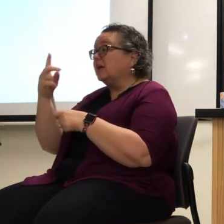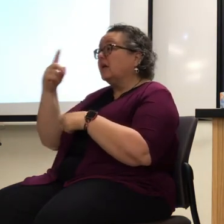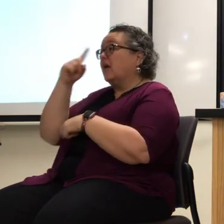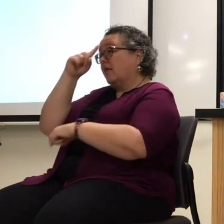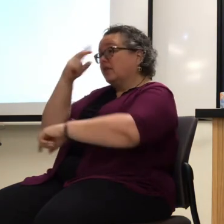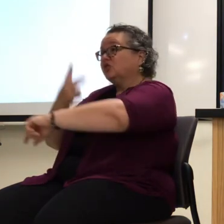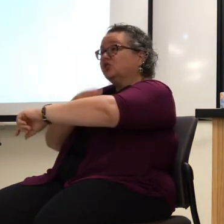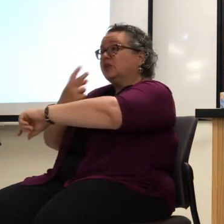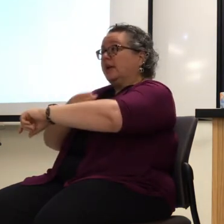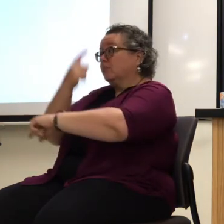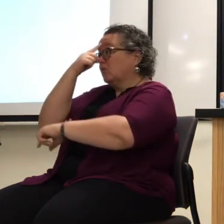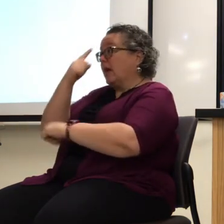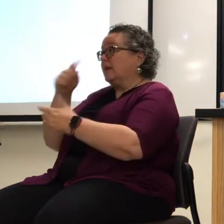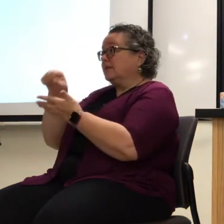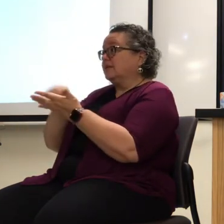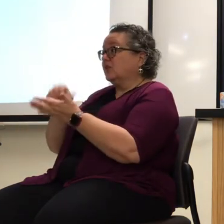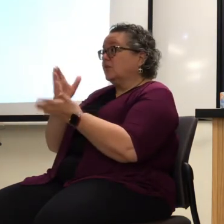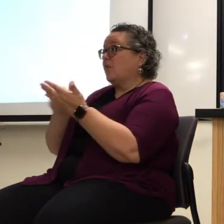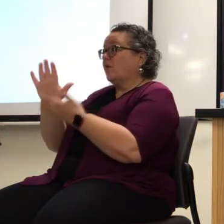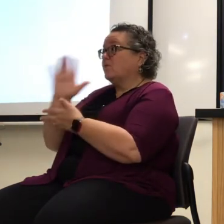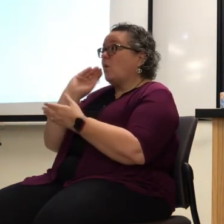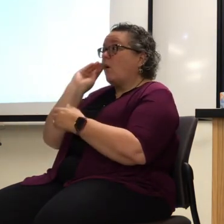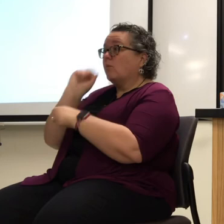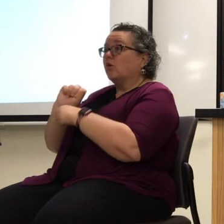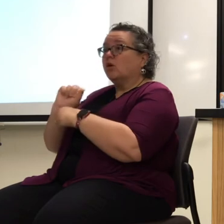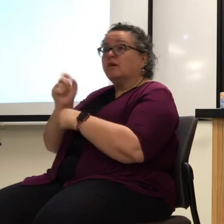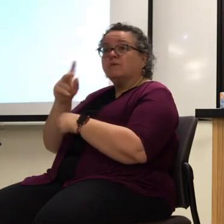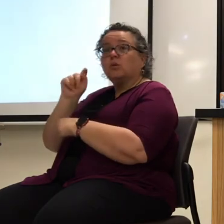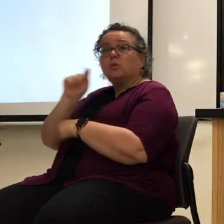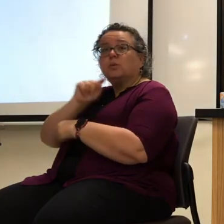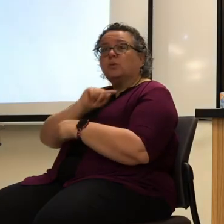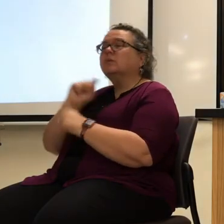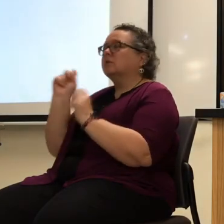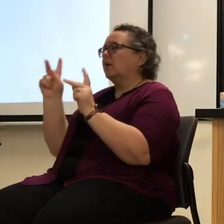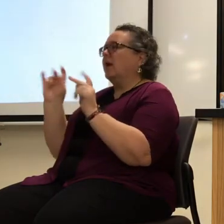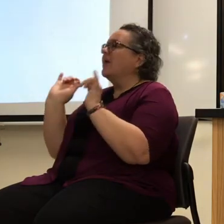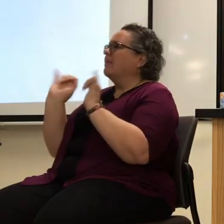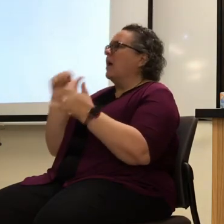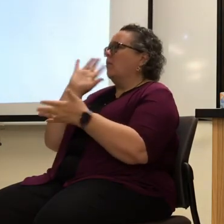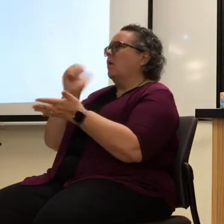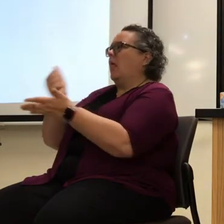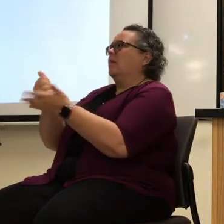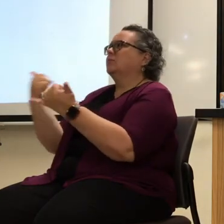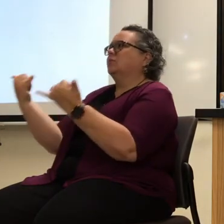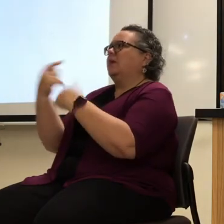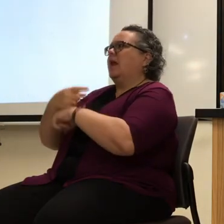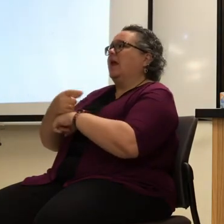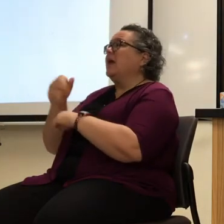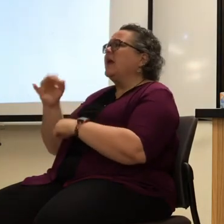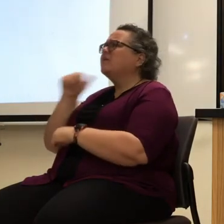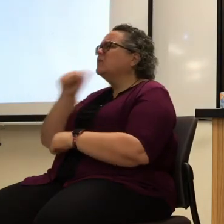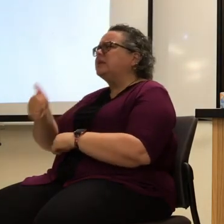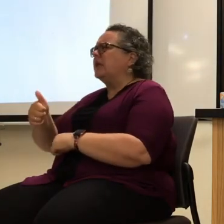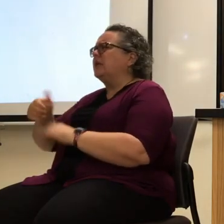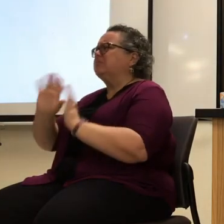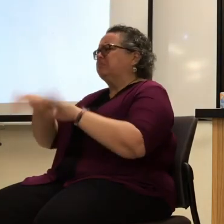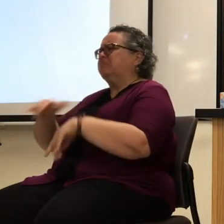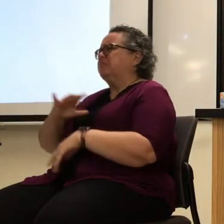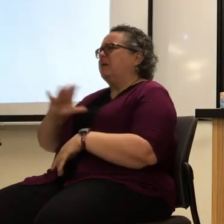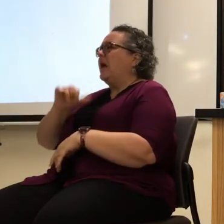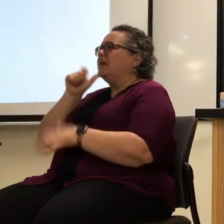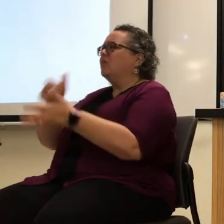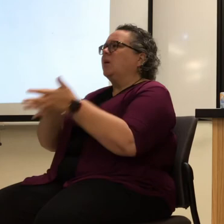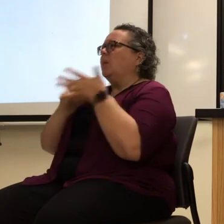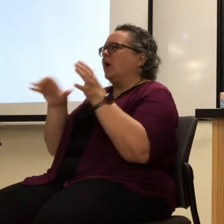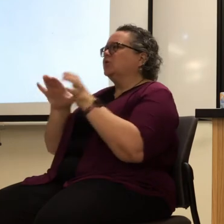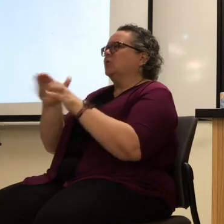dissection part of the homework? Anybody? Maybe a few people. Well, that's going to help you today. I mean, if you didn't, don't worry about it. I didn't